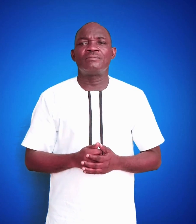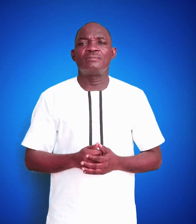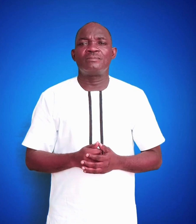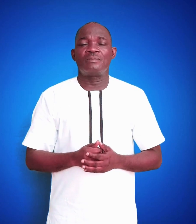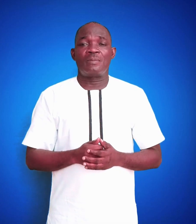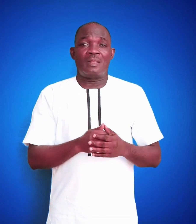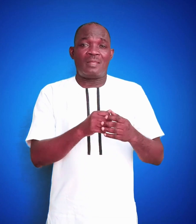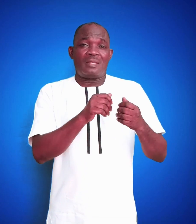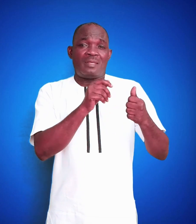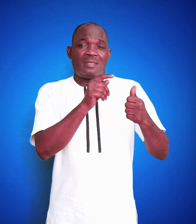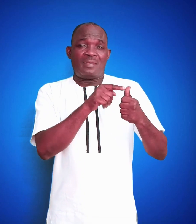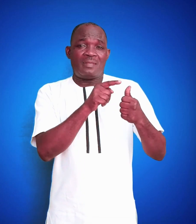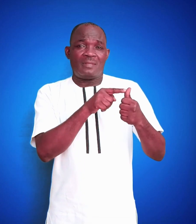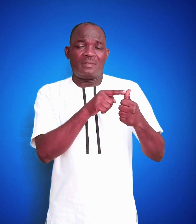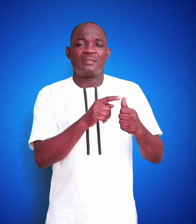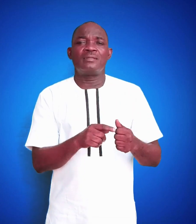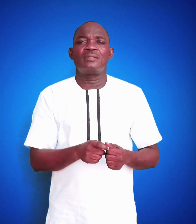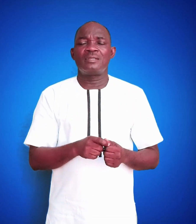A.